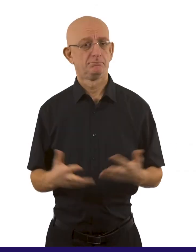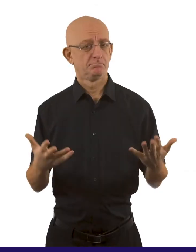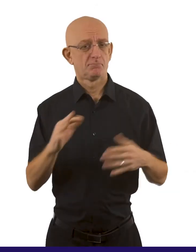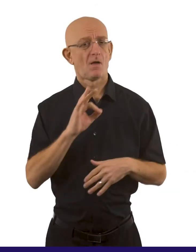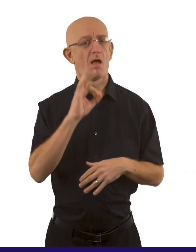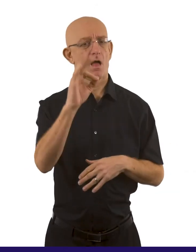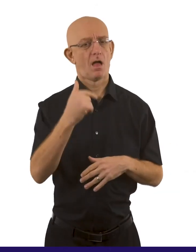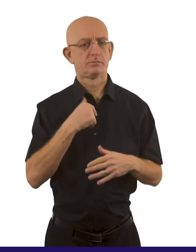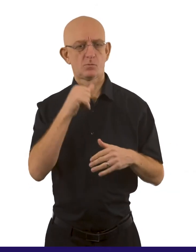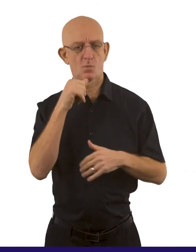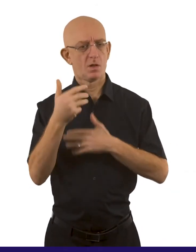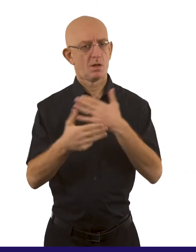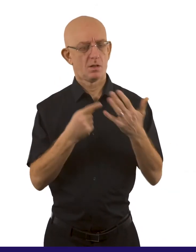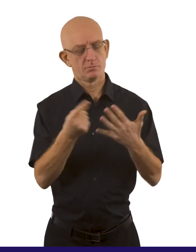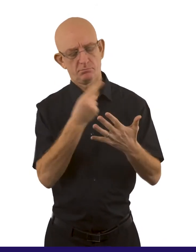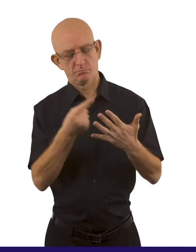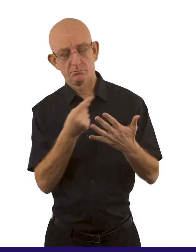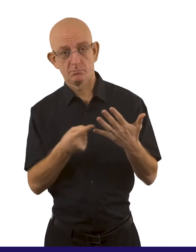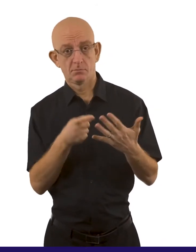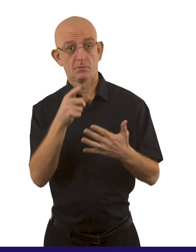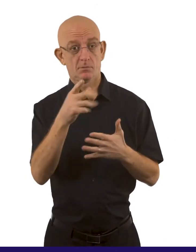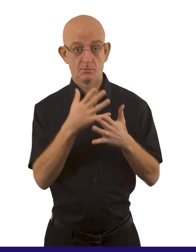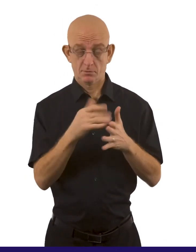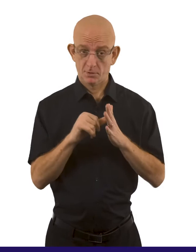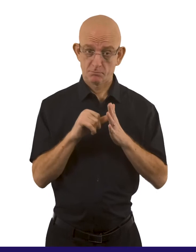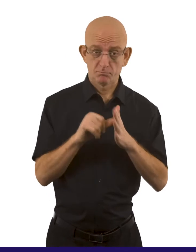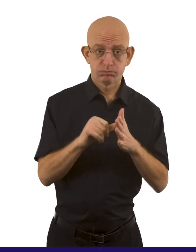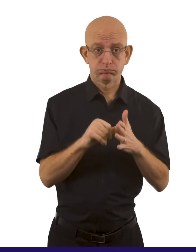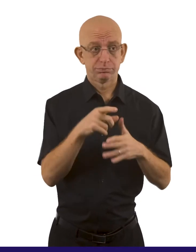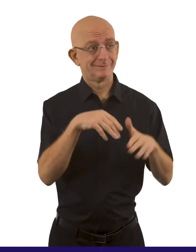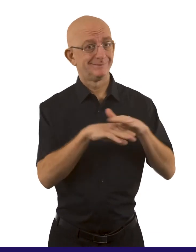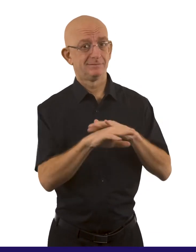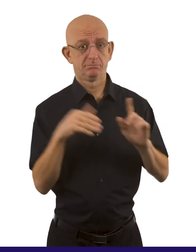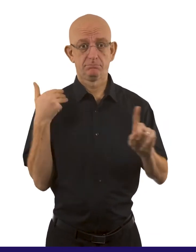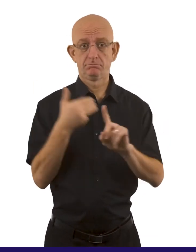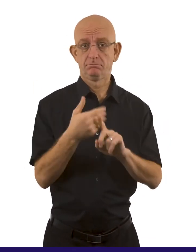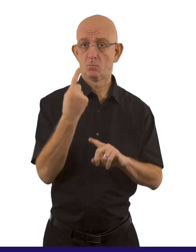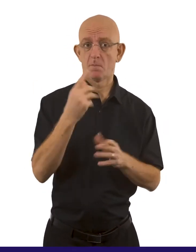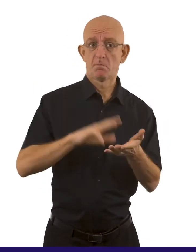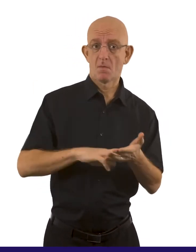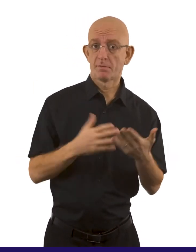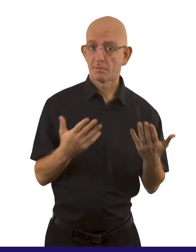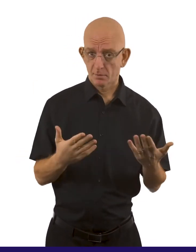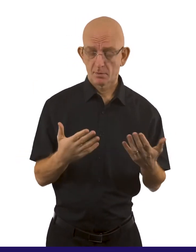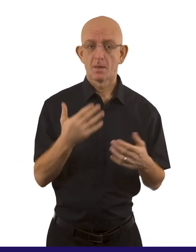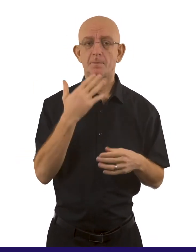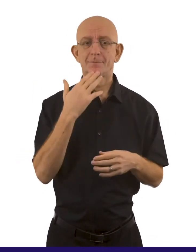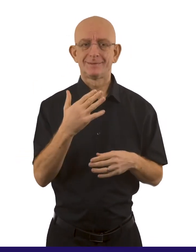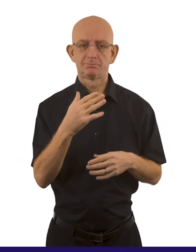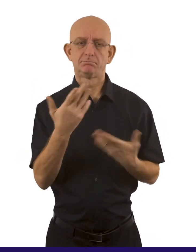Question 13. Have you had any difficulty accessing the following public services in the last month? Please